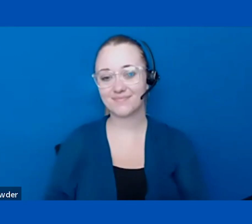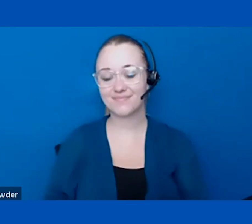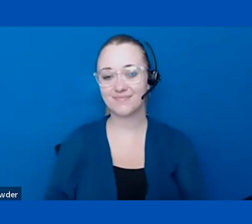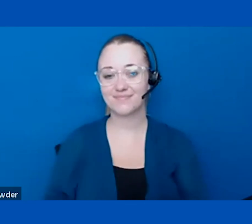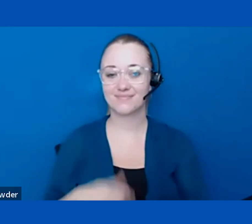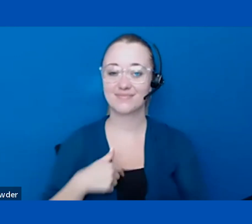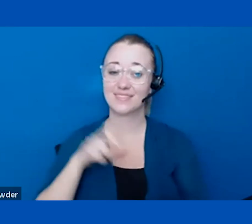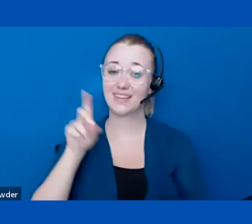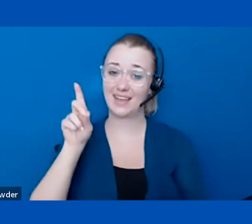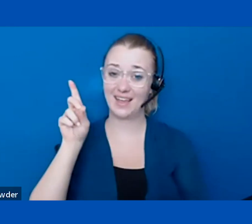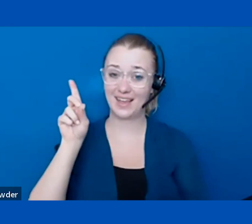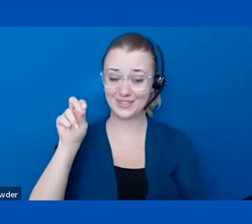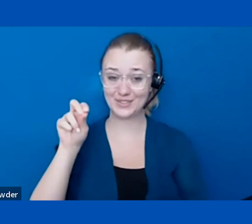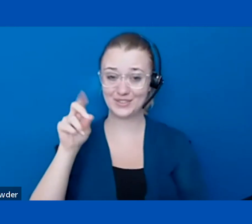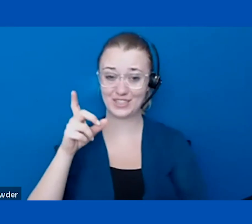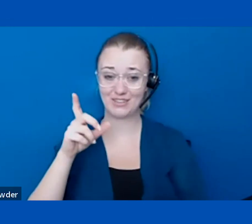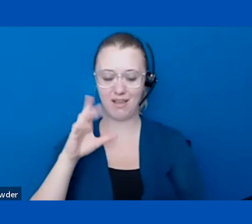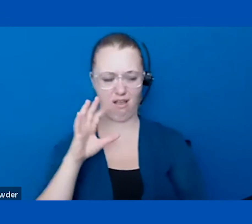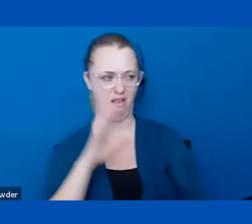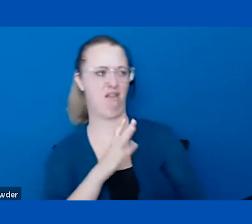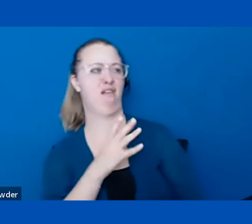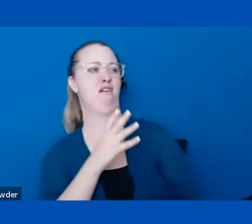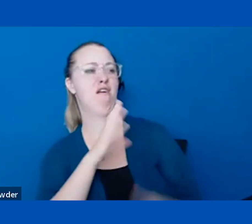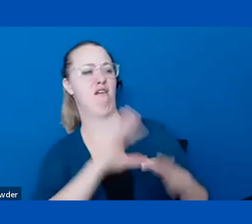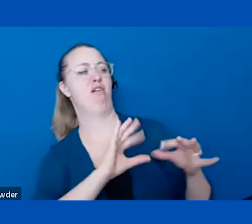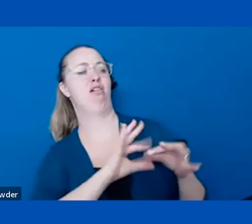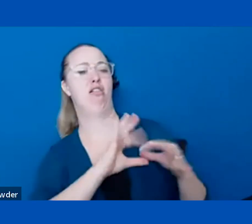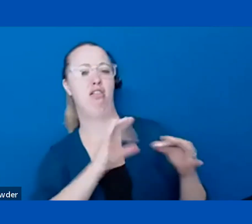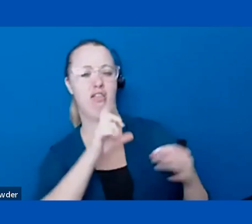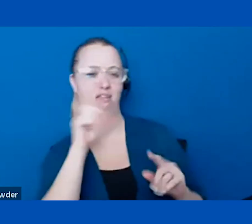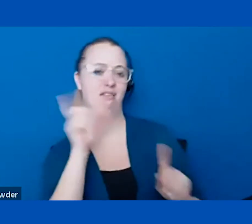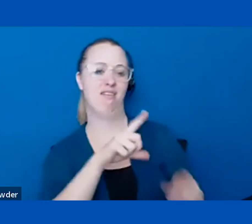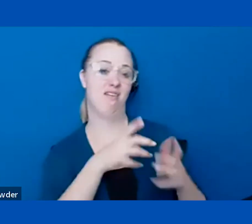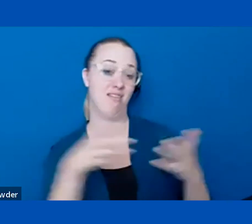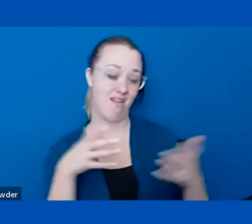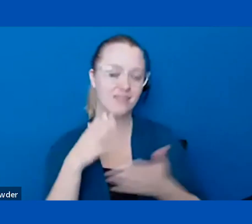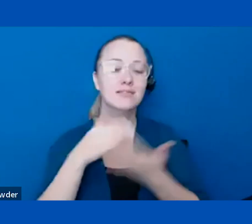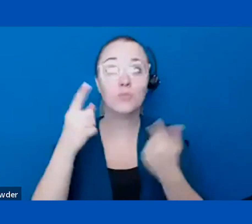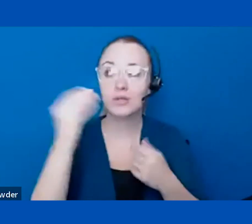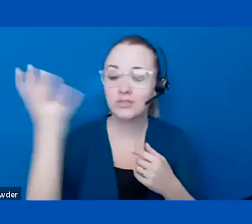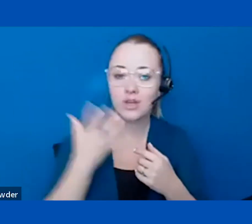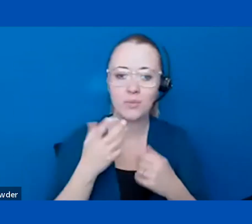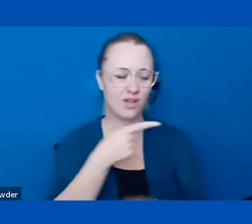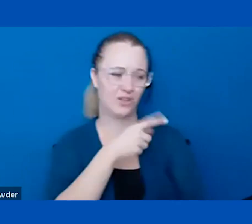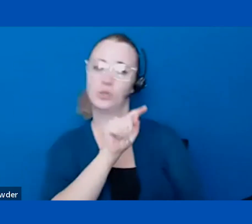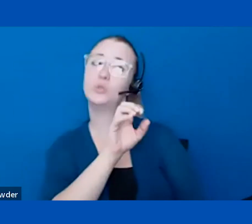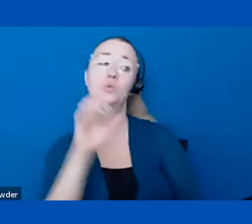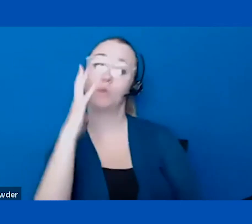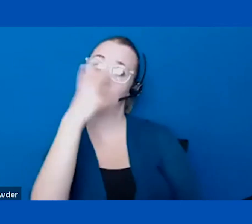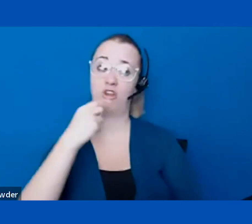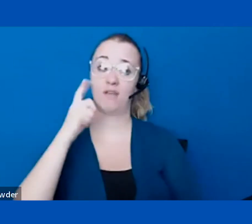called out a bit on it. There was somebody that said once, you're too pretty to be